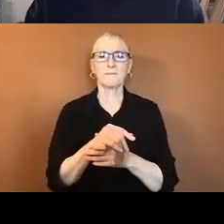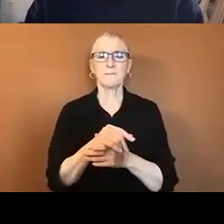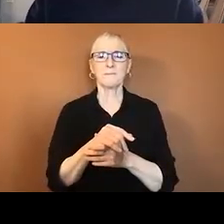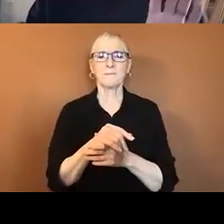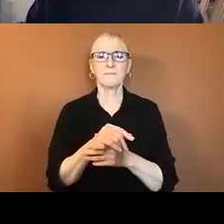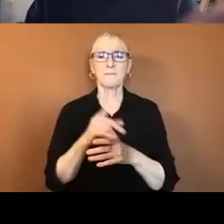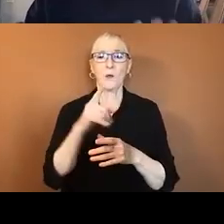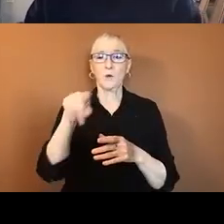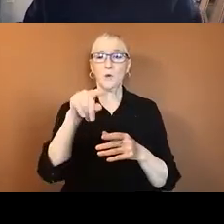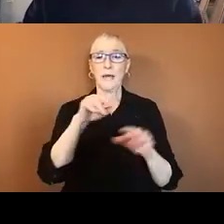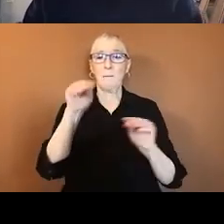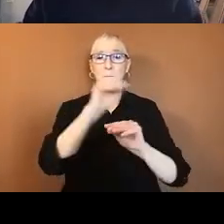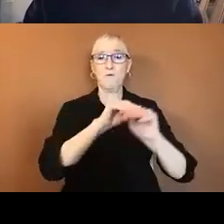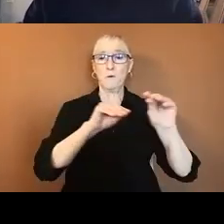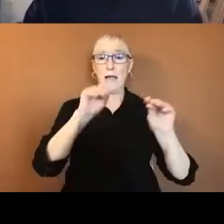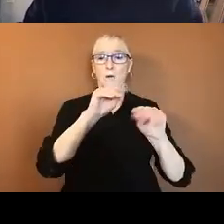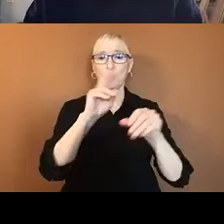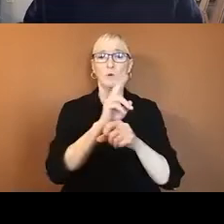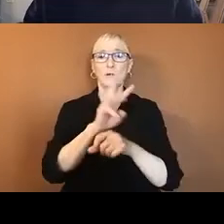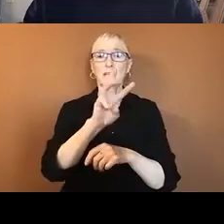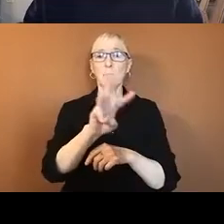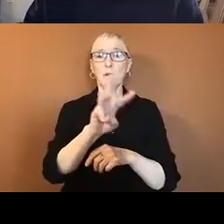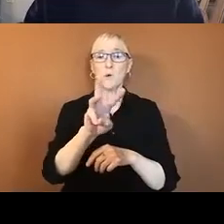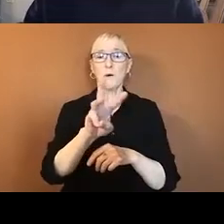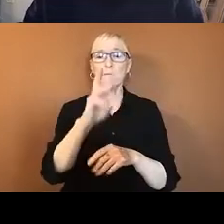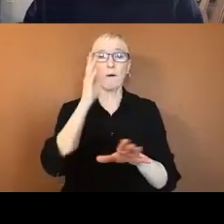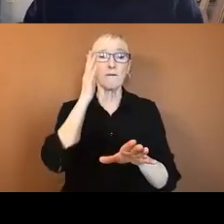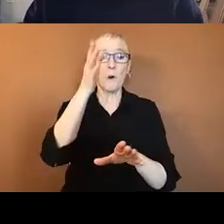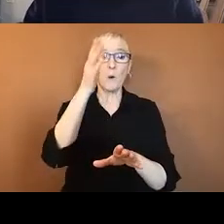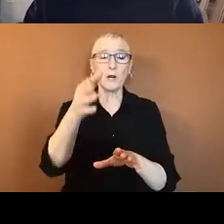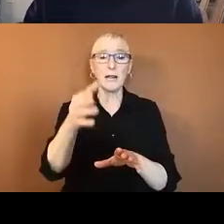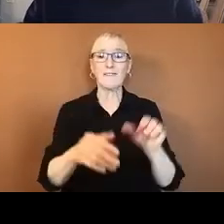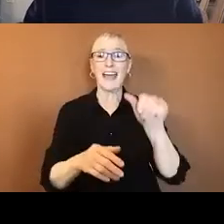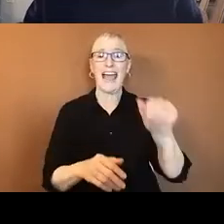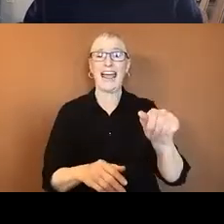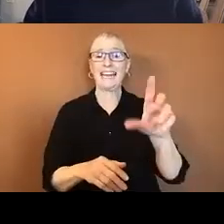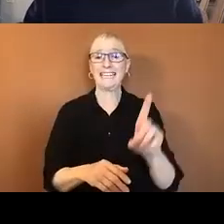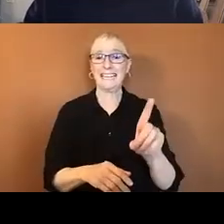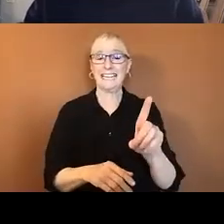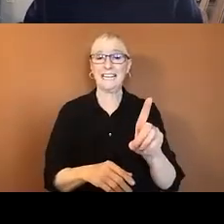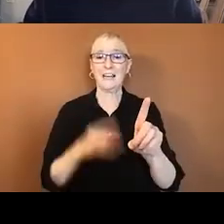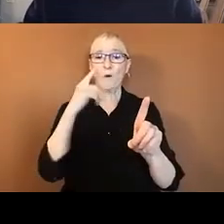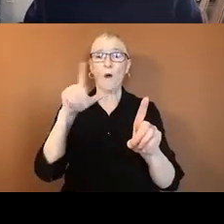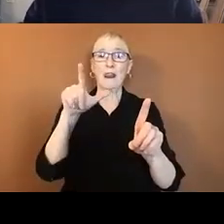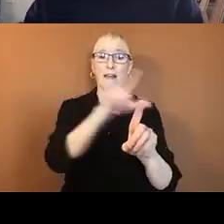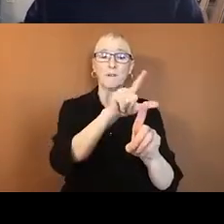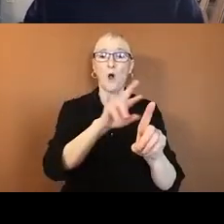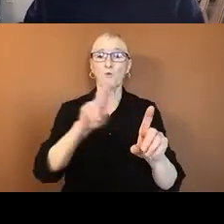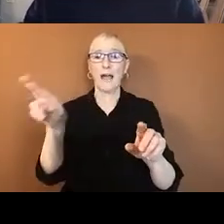You can kind of move around using the W key to go forward and the A and D keys to go left and